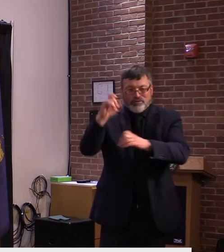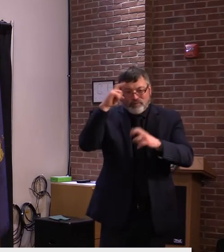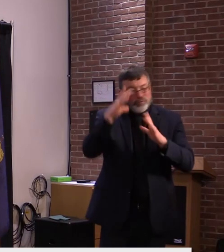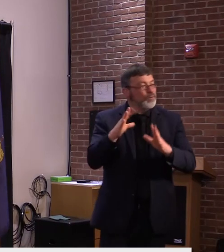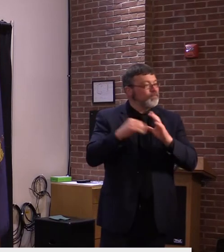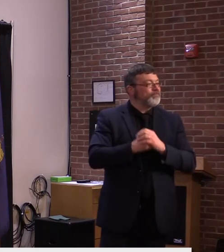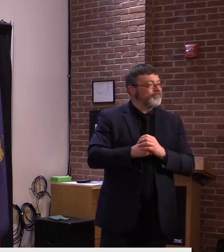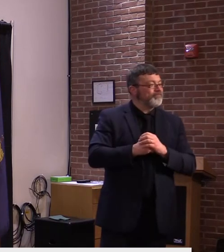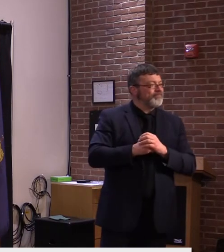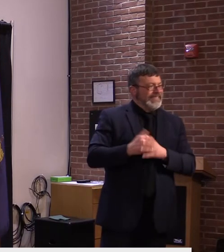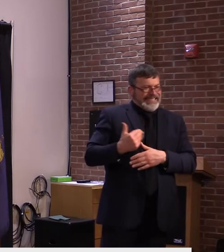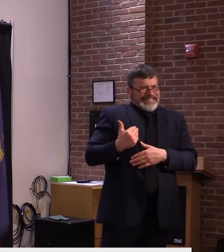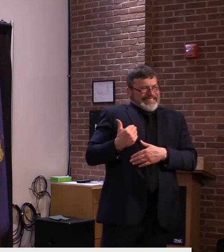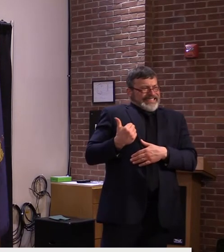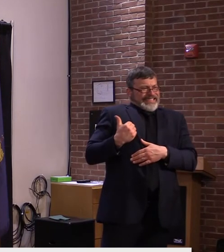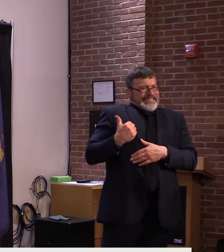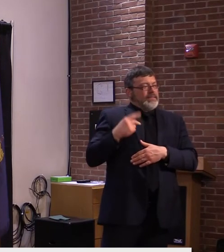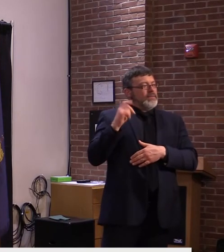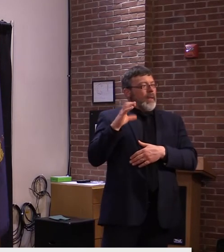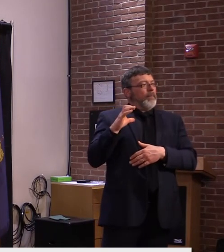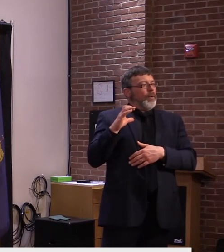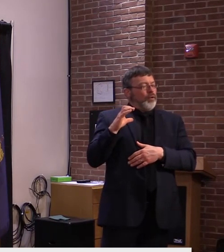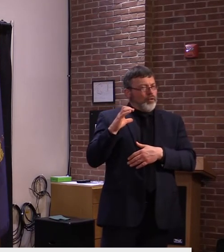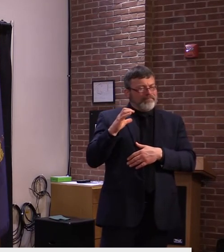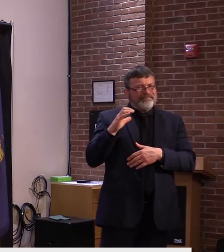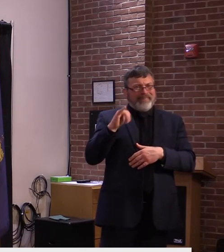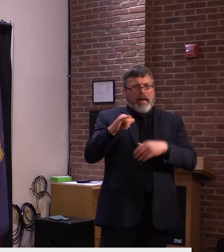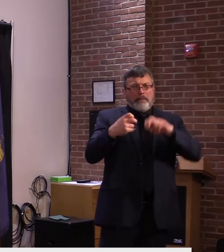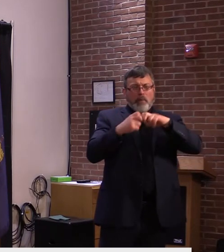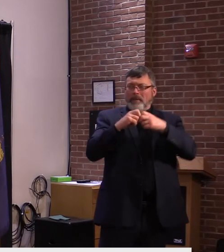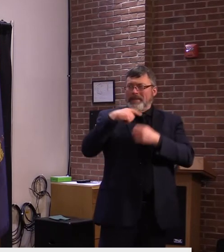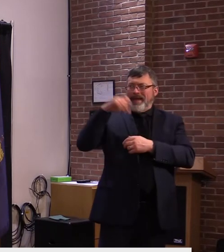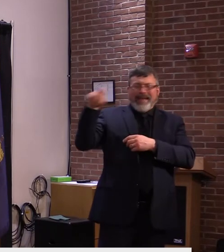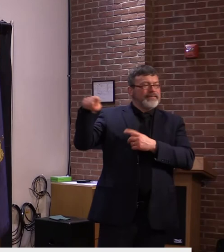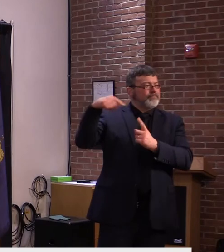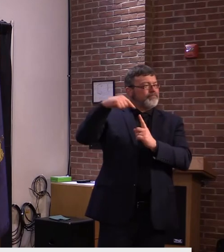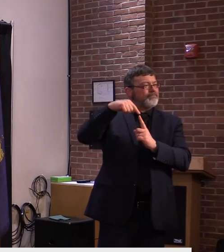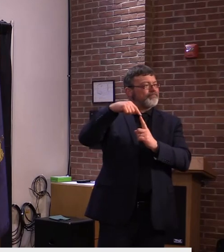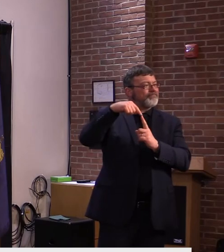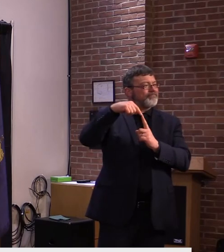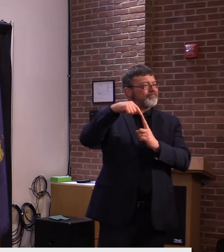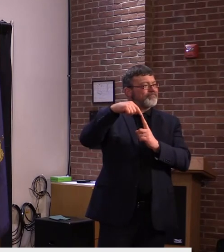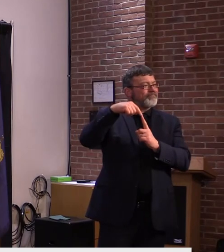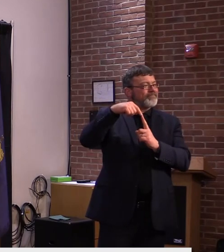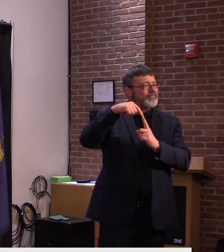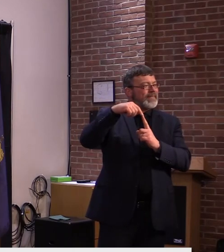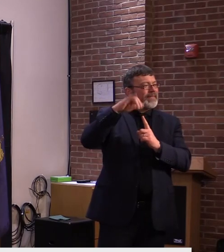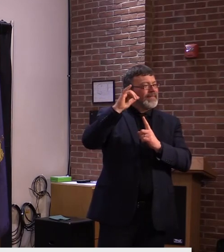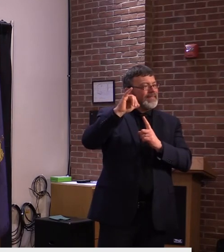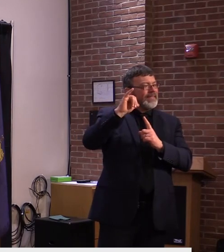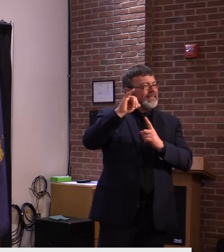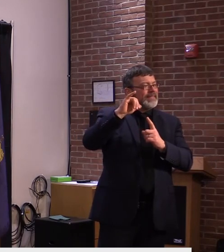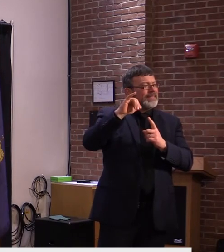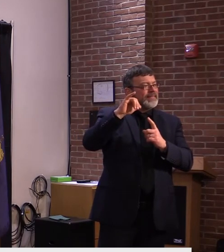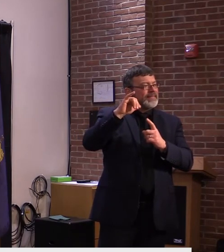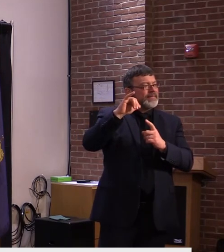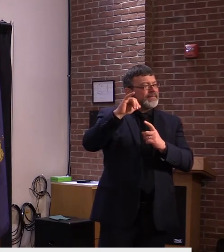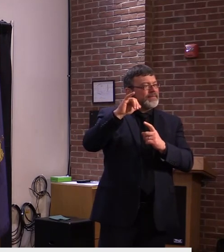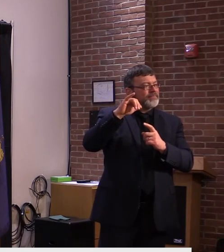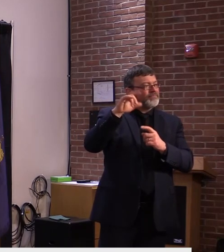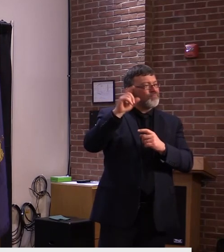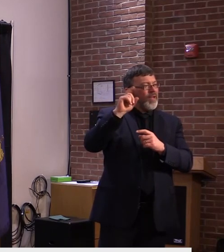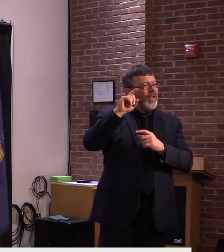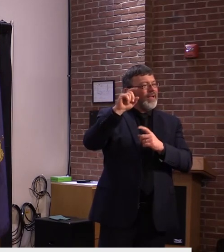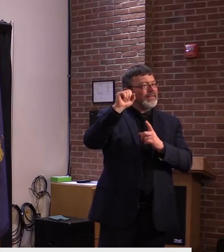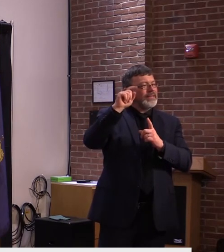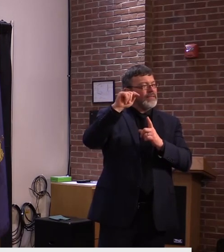I asked you about an incident in which an alleged serial vandal had damaged dozens of cars in St. Johnsbury.